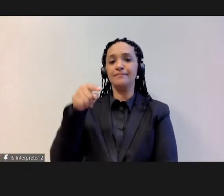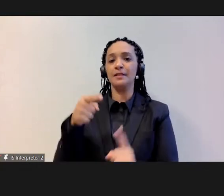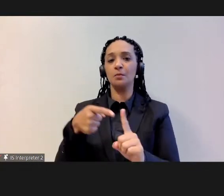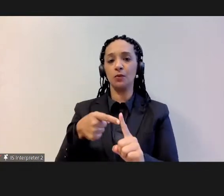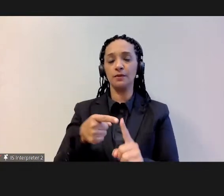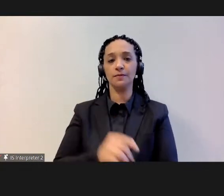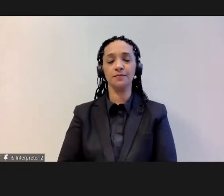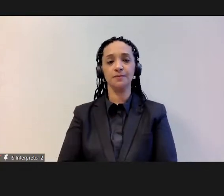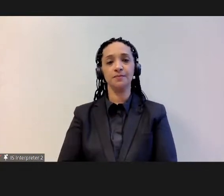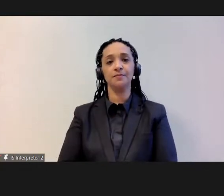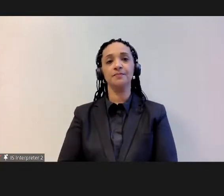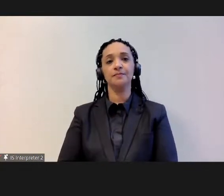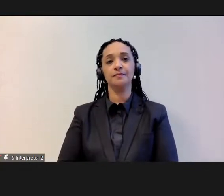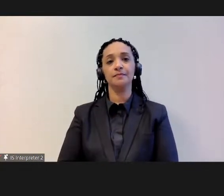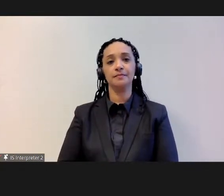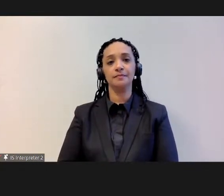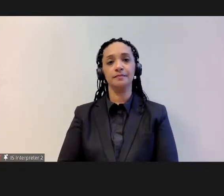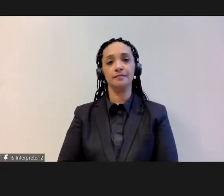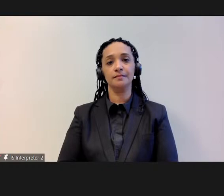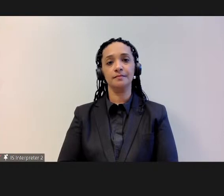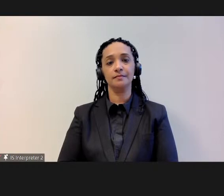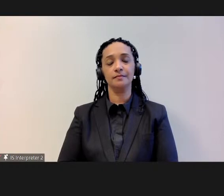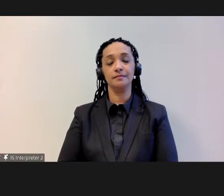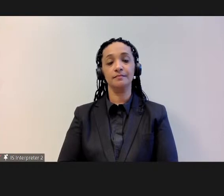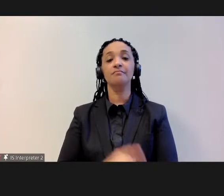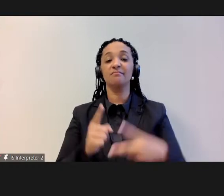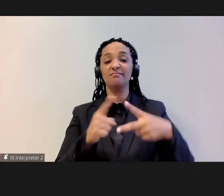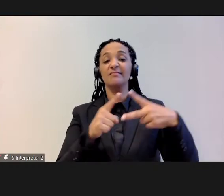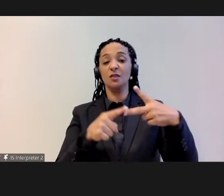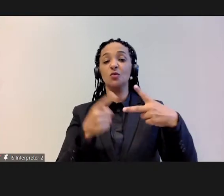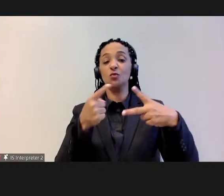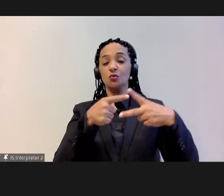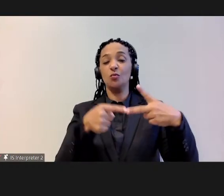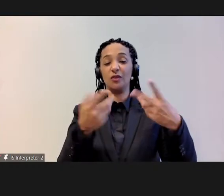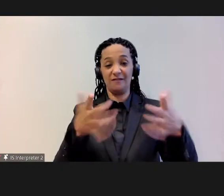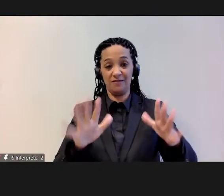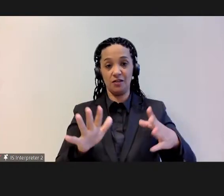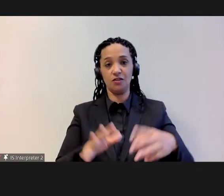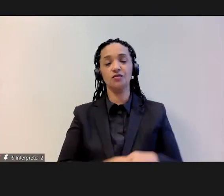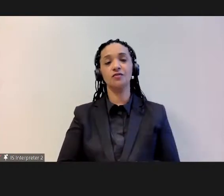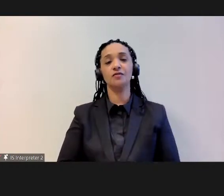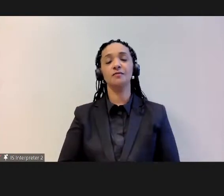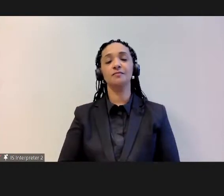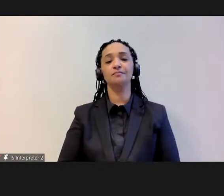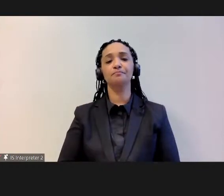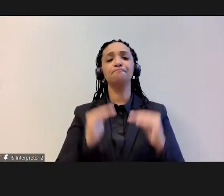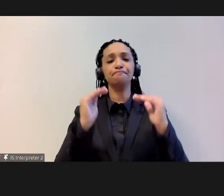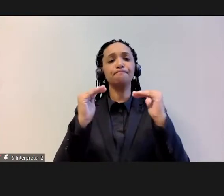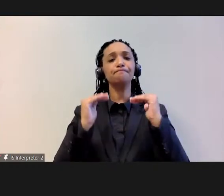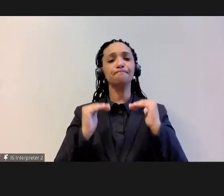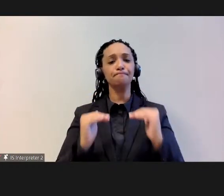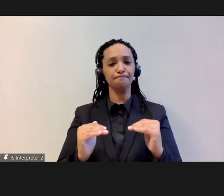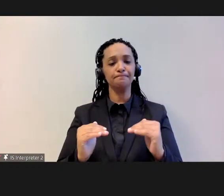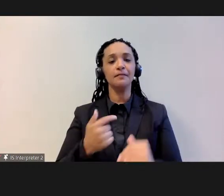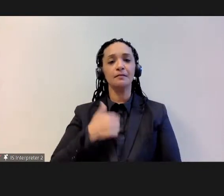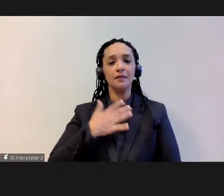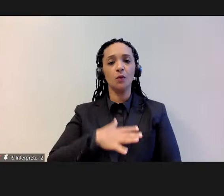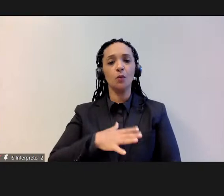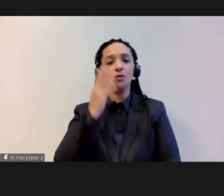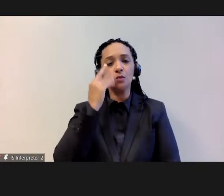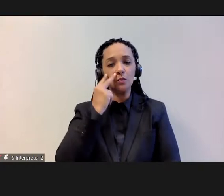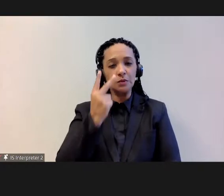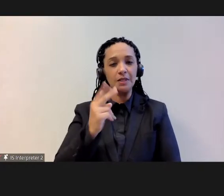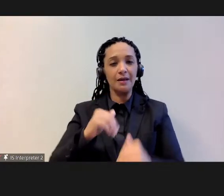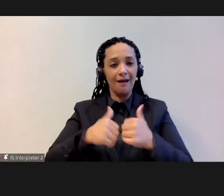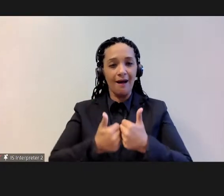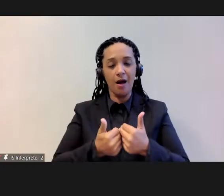Then moving on to, besides those 2 points, moving on to some of the issues I think we are challenged with and grappling with,